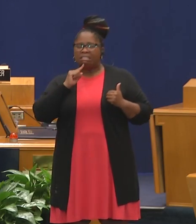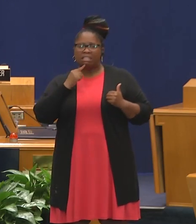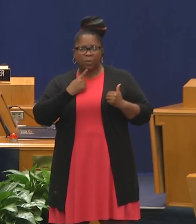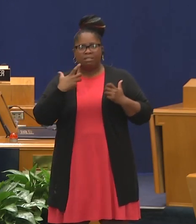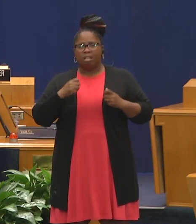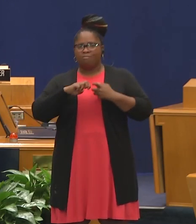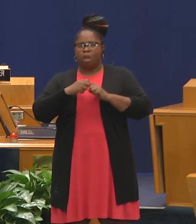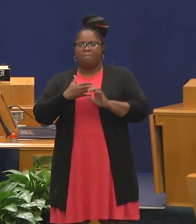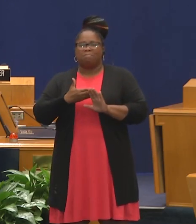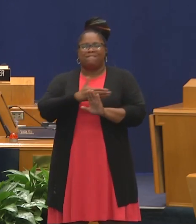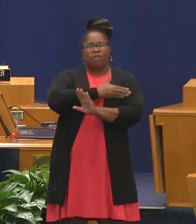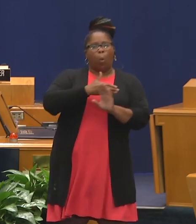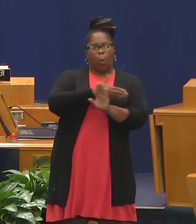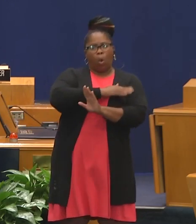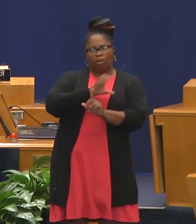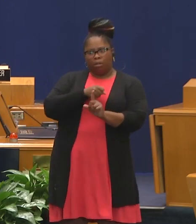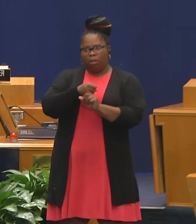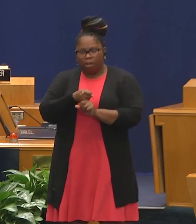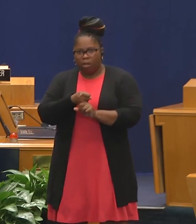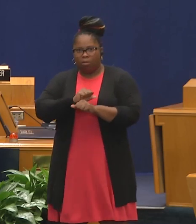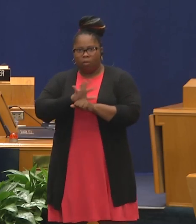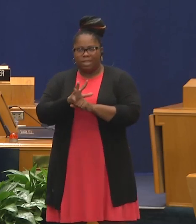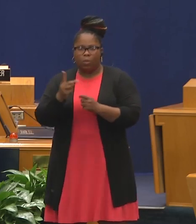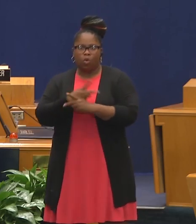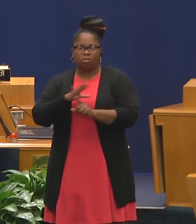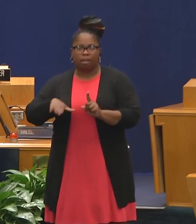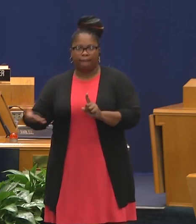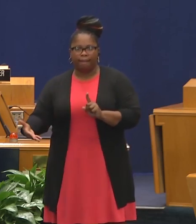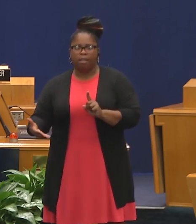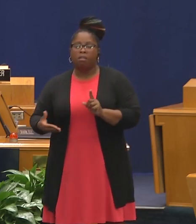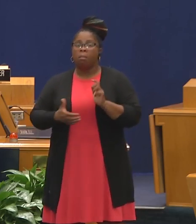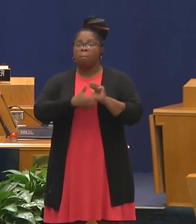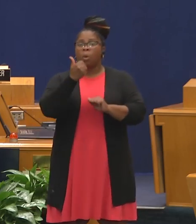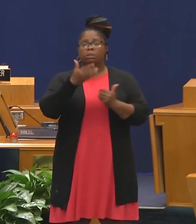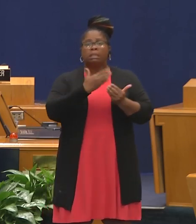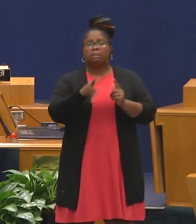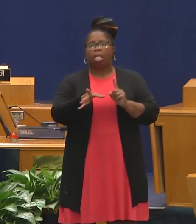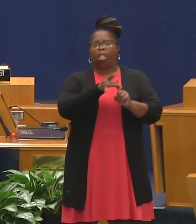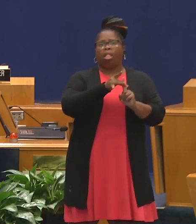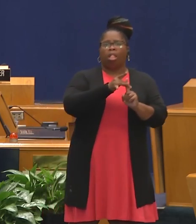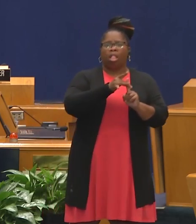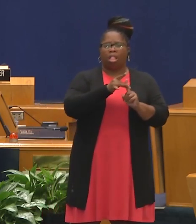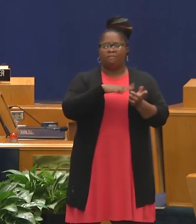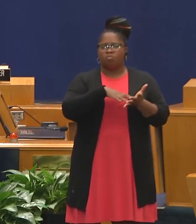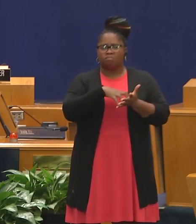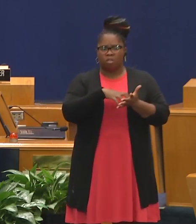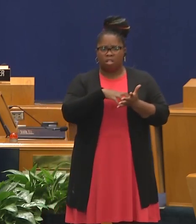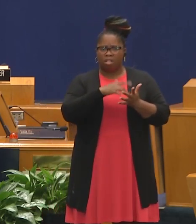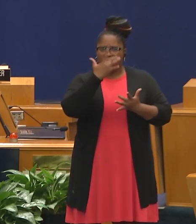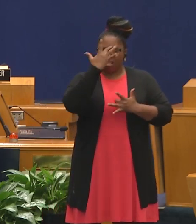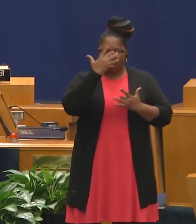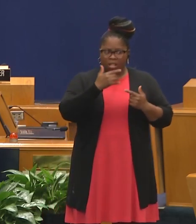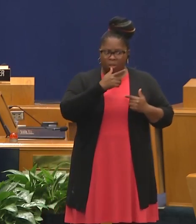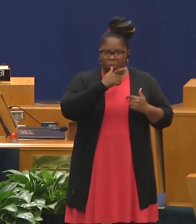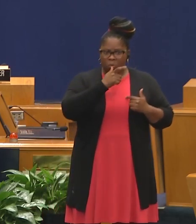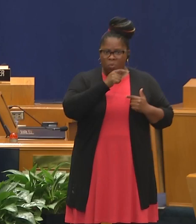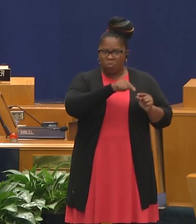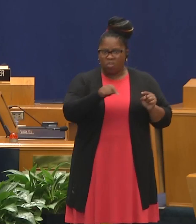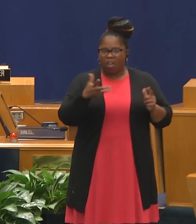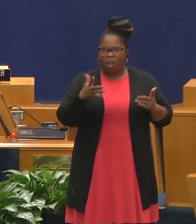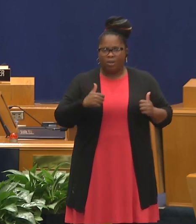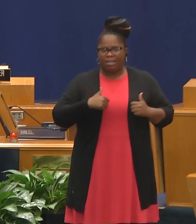I think our most vulnerable are obviously many of the residents who are staying in skilled nursing facilities,